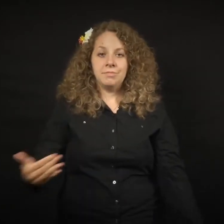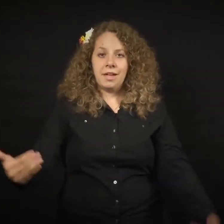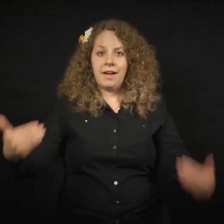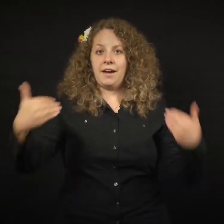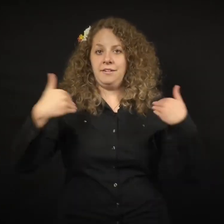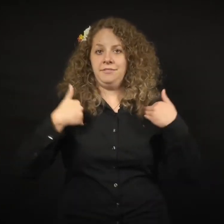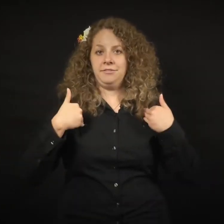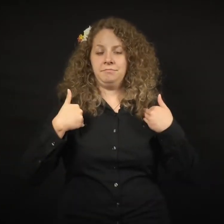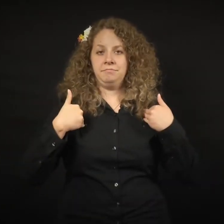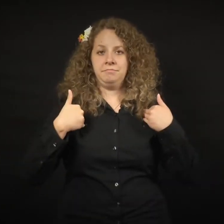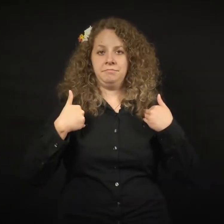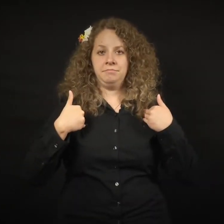Have.